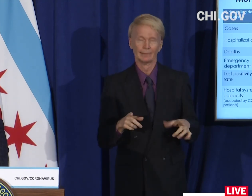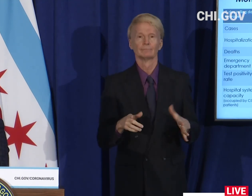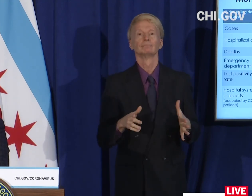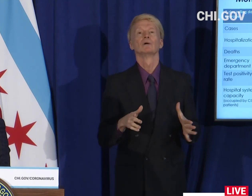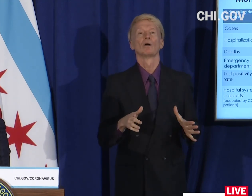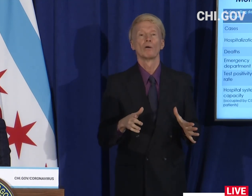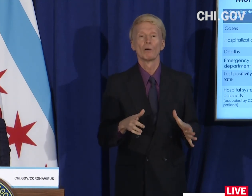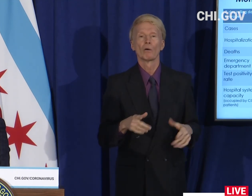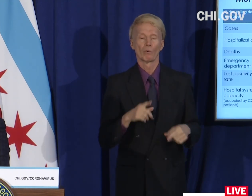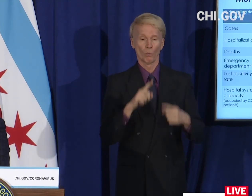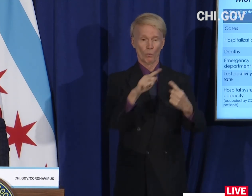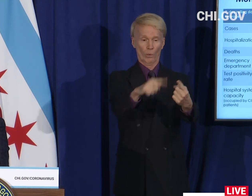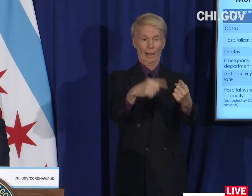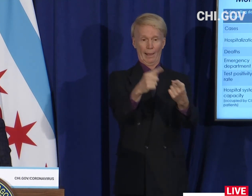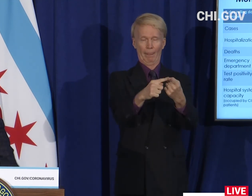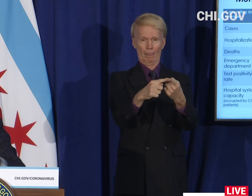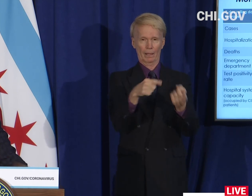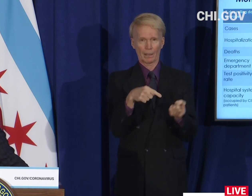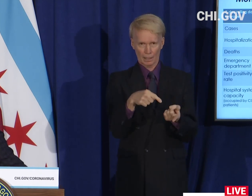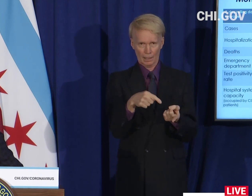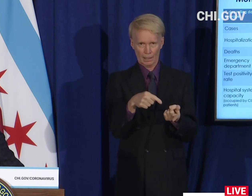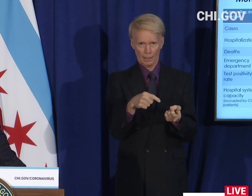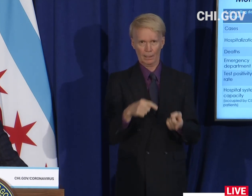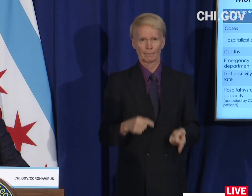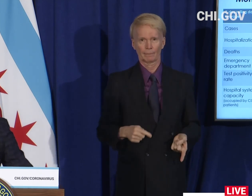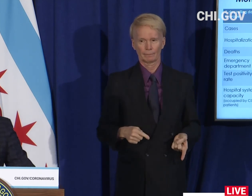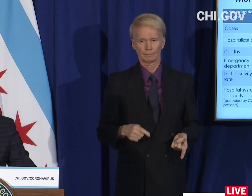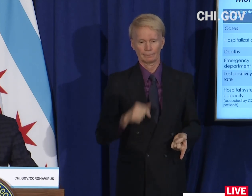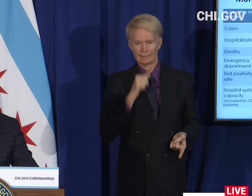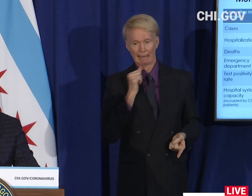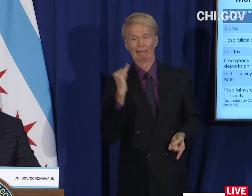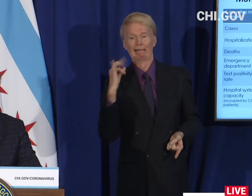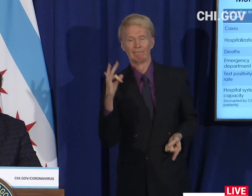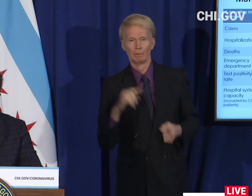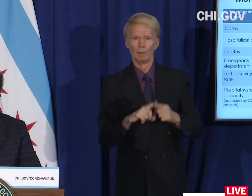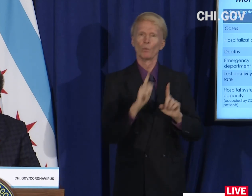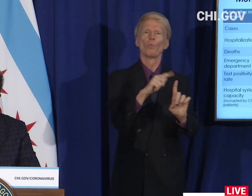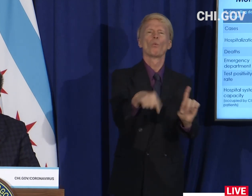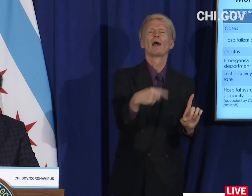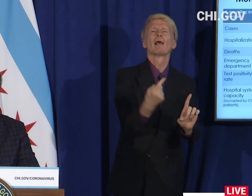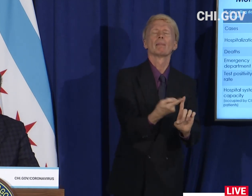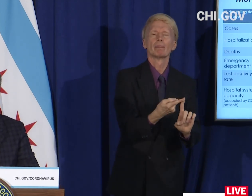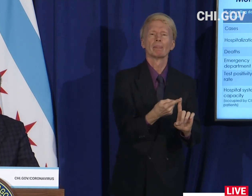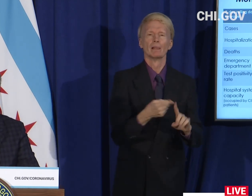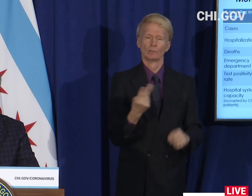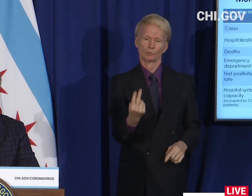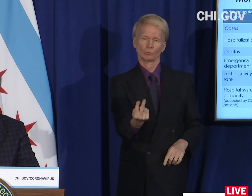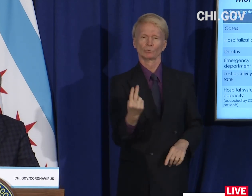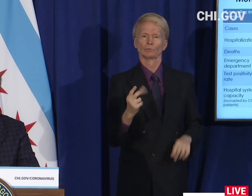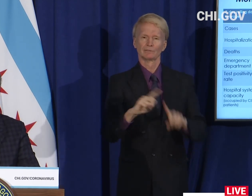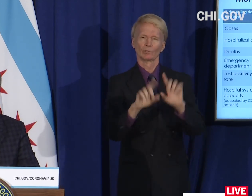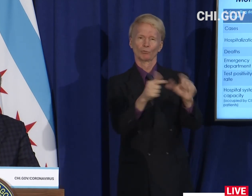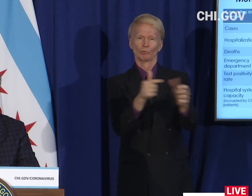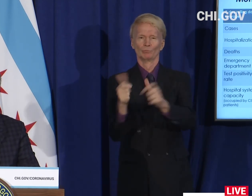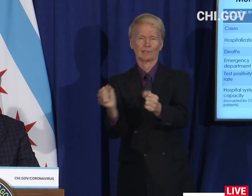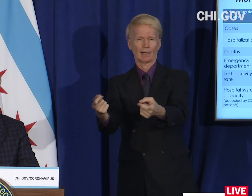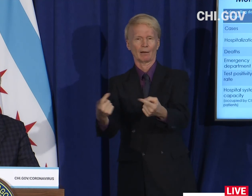when, not if, but when we can get those 2 groups of students back in school. And this is a question from A.D.